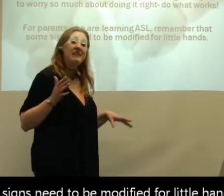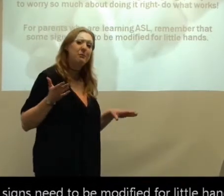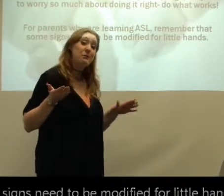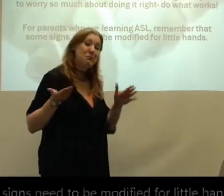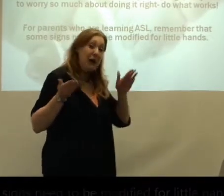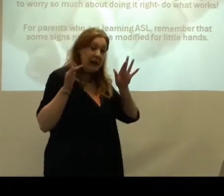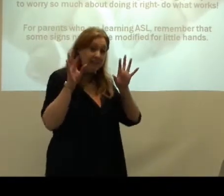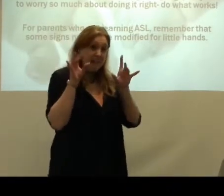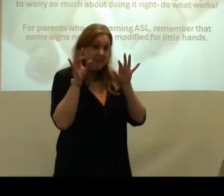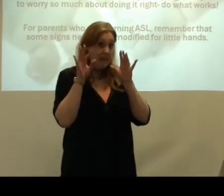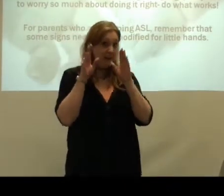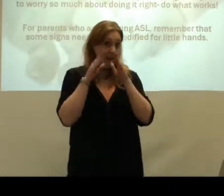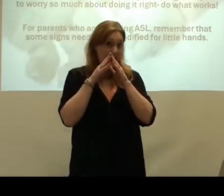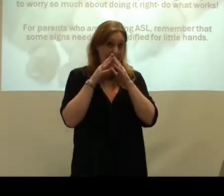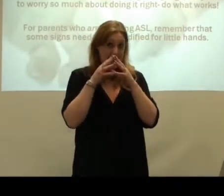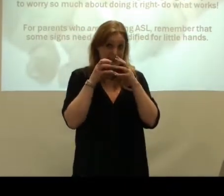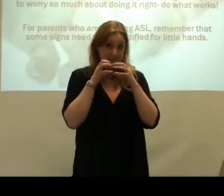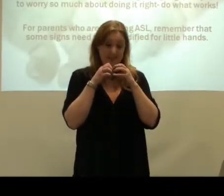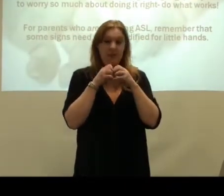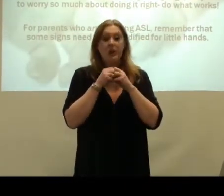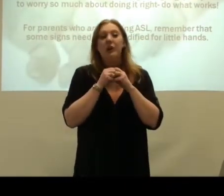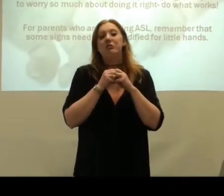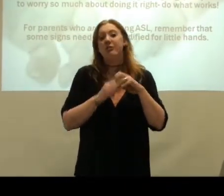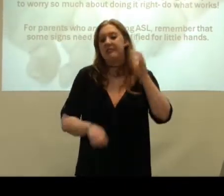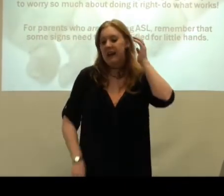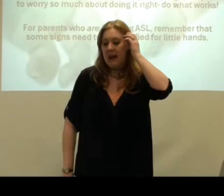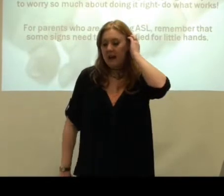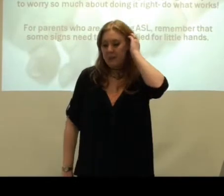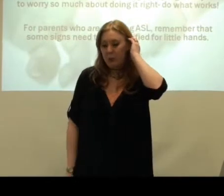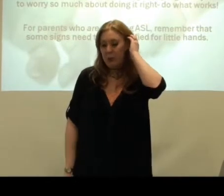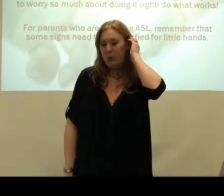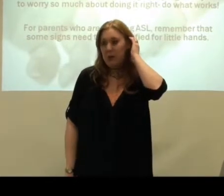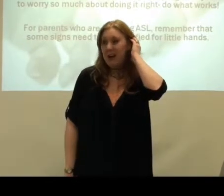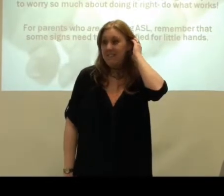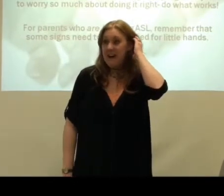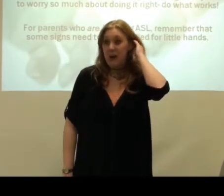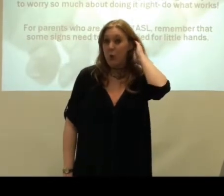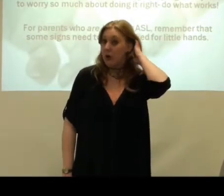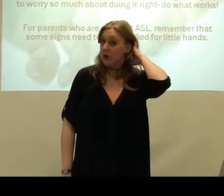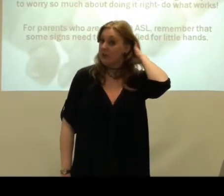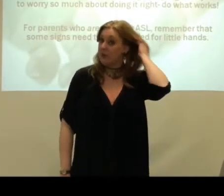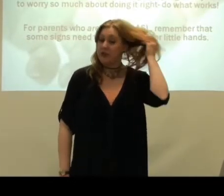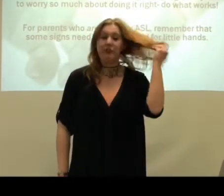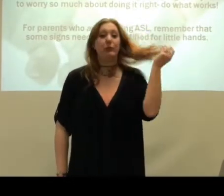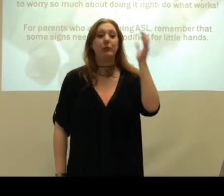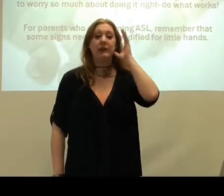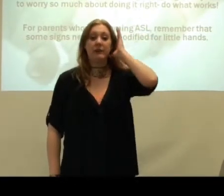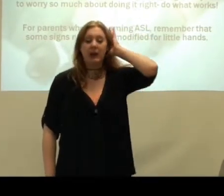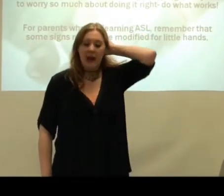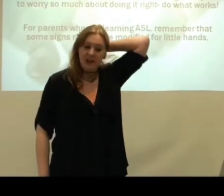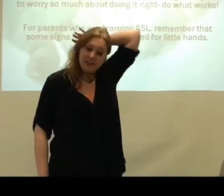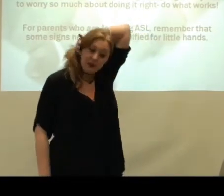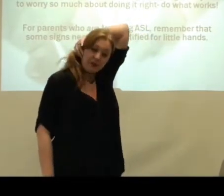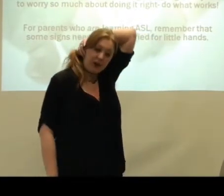to be modified for little hands. Just as we will modify words for children as they're